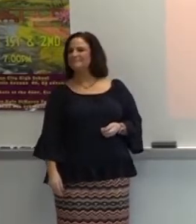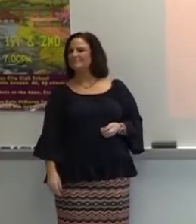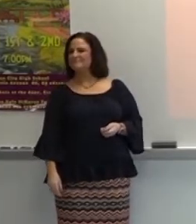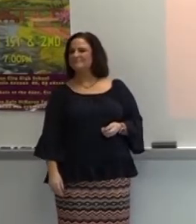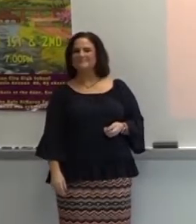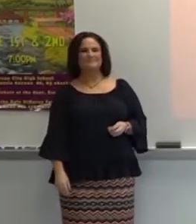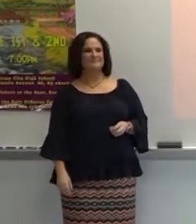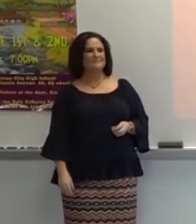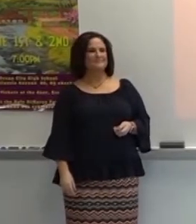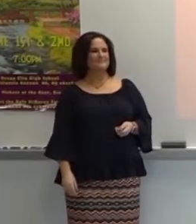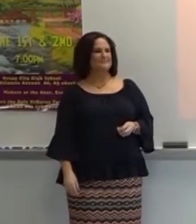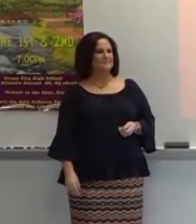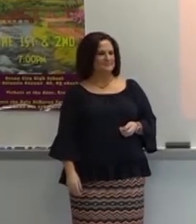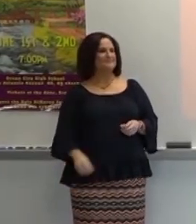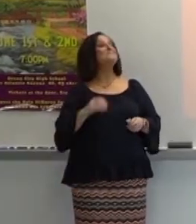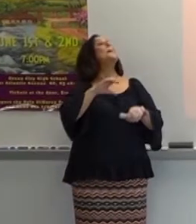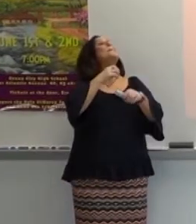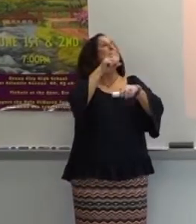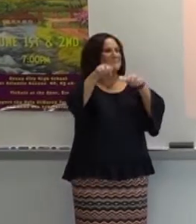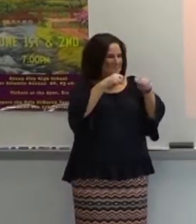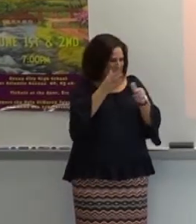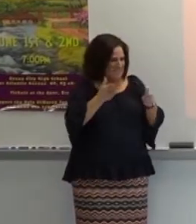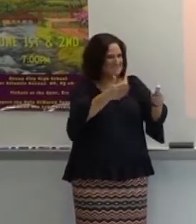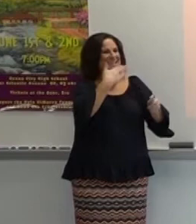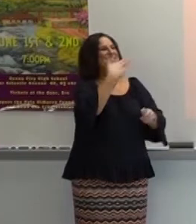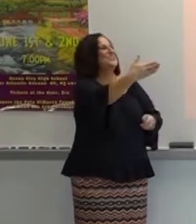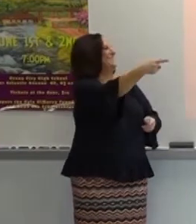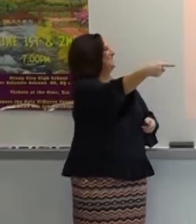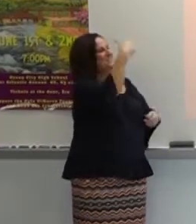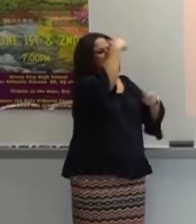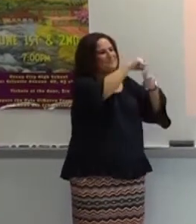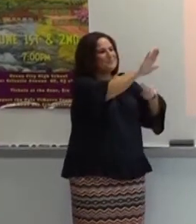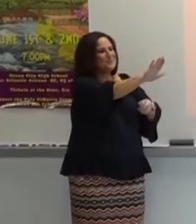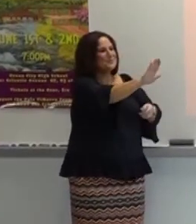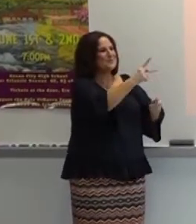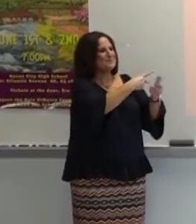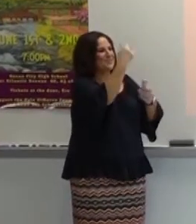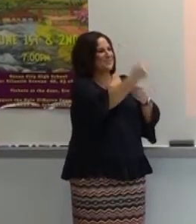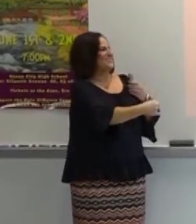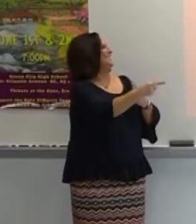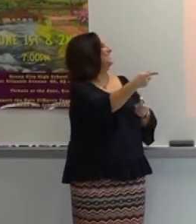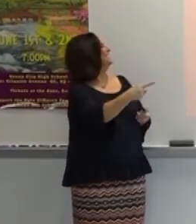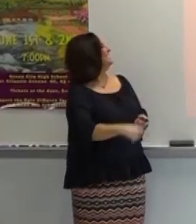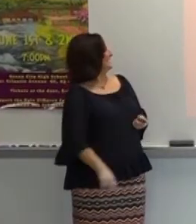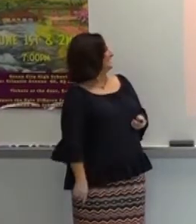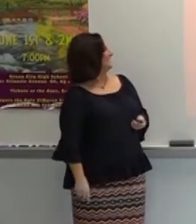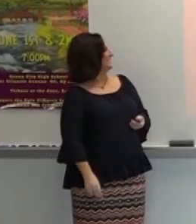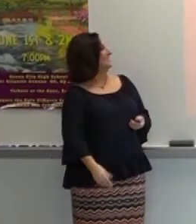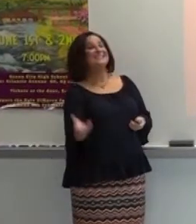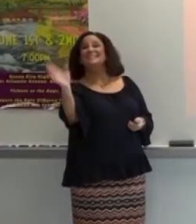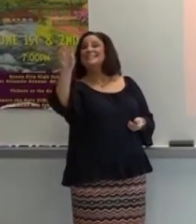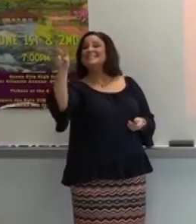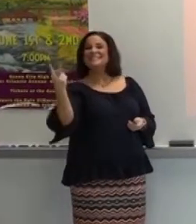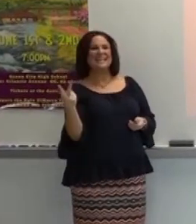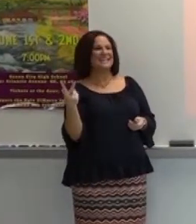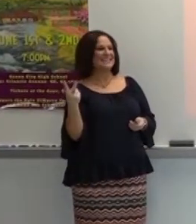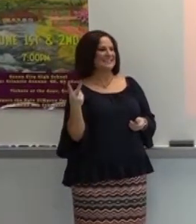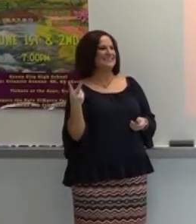the cat. How about this one? Good, the bike path. Yes, Allie Jane, you remembered that sign from your